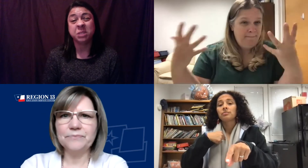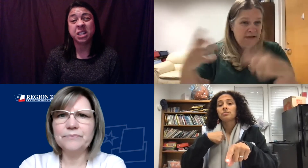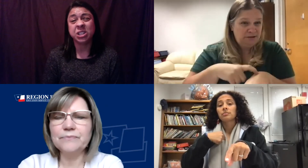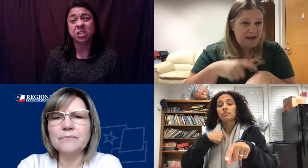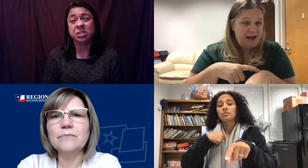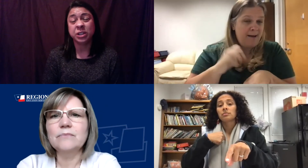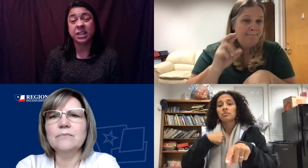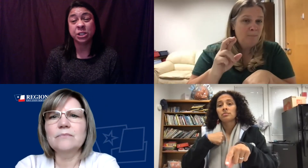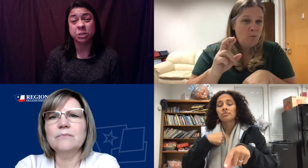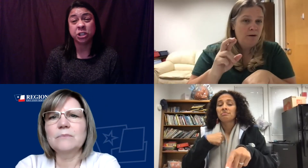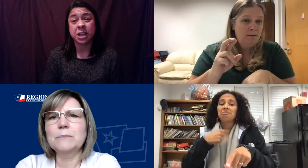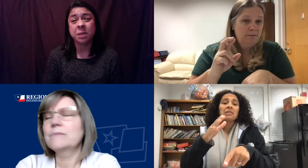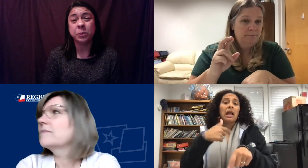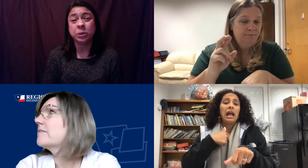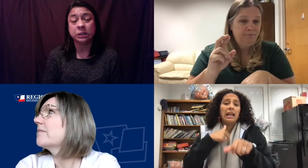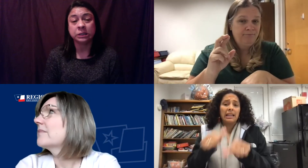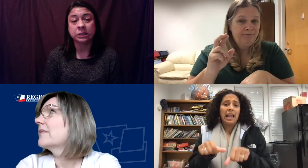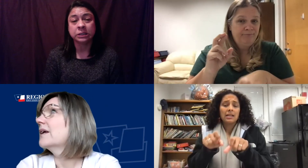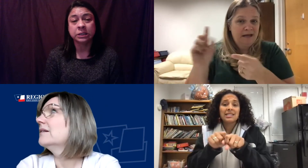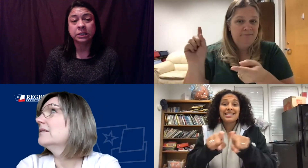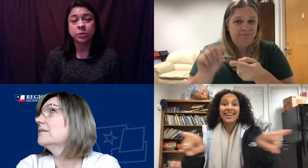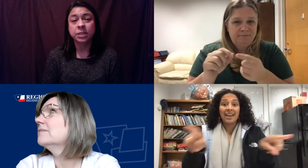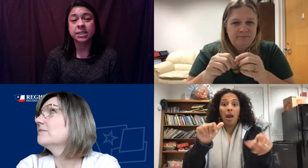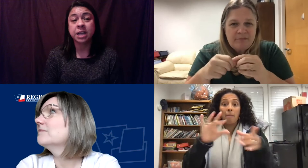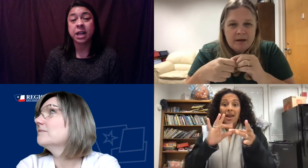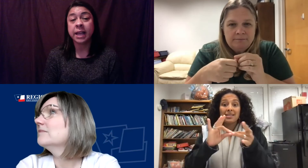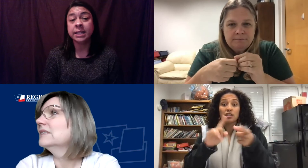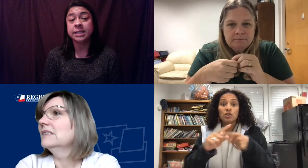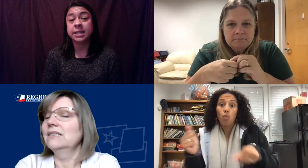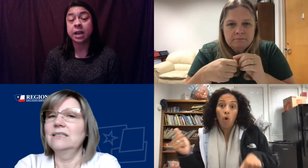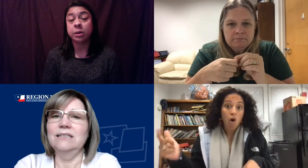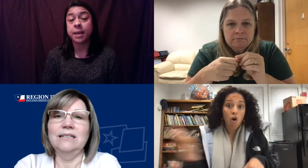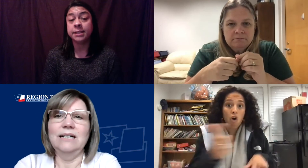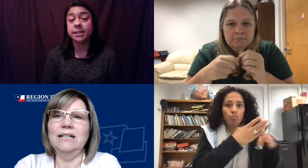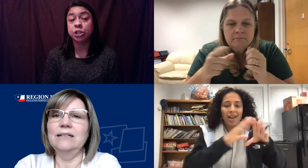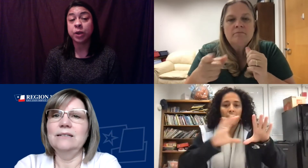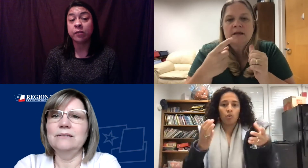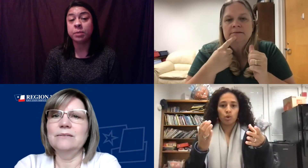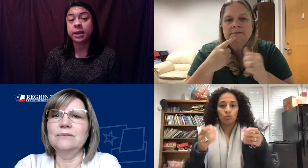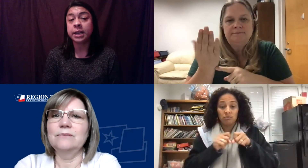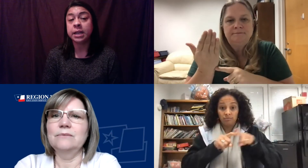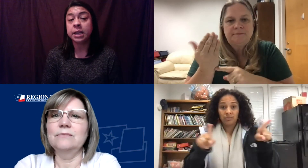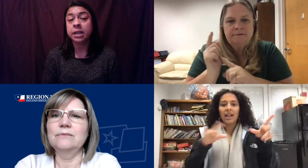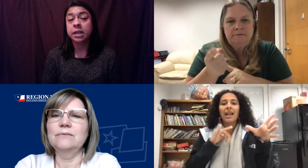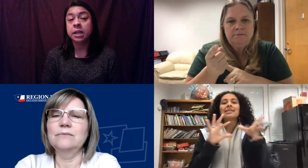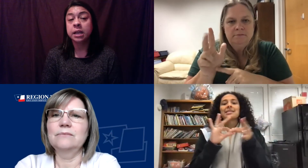15 minutes. You think that's too much time, or? Well, this is Donna. I can send out a message to